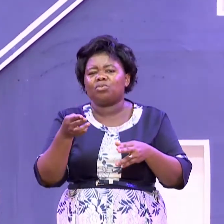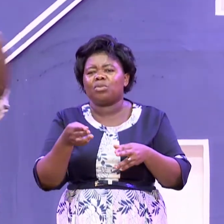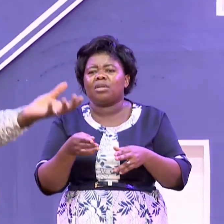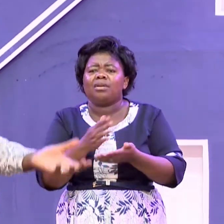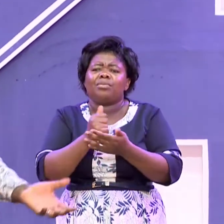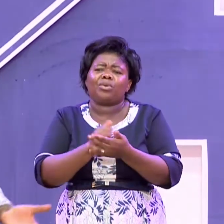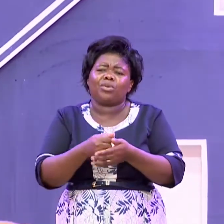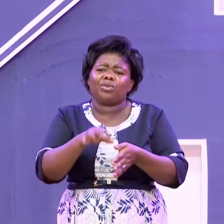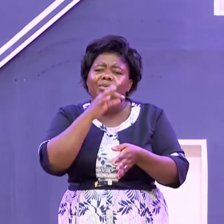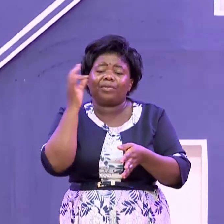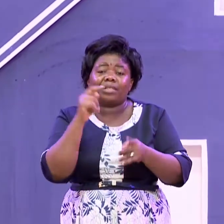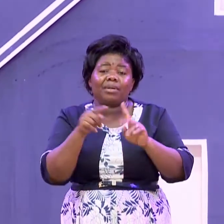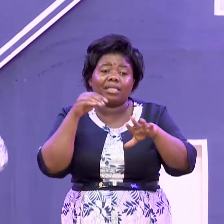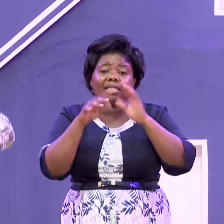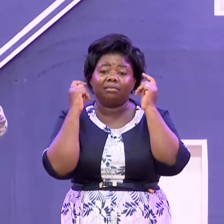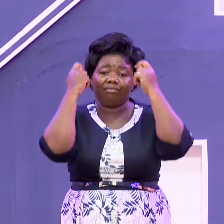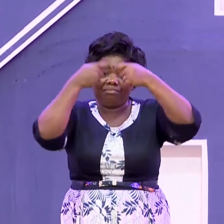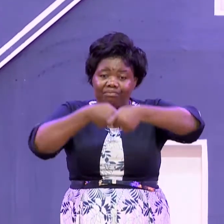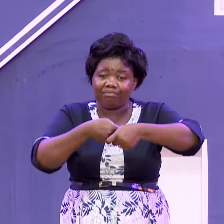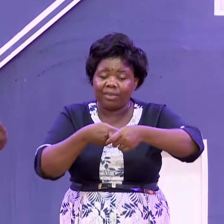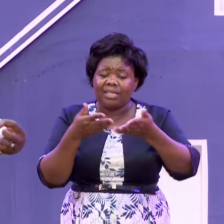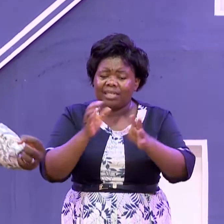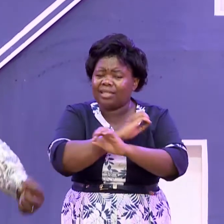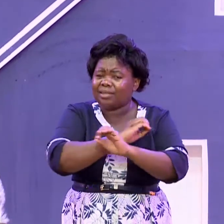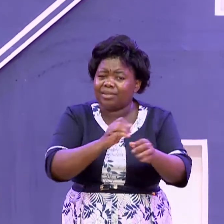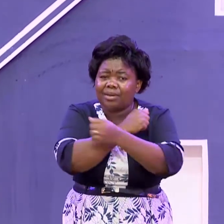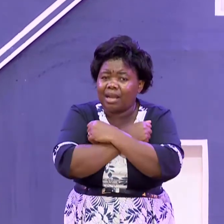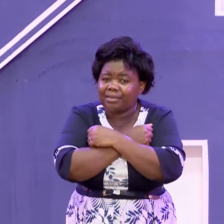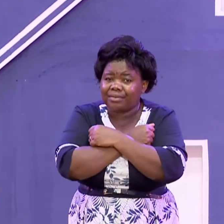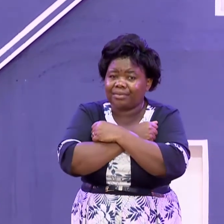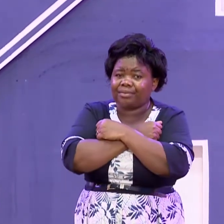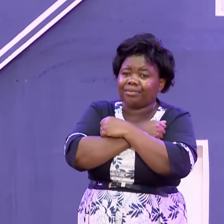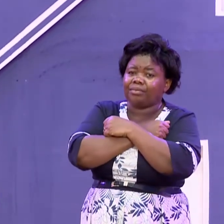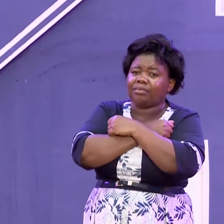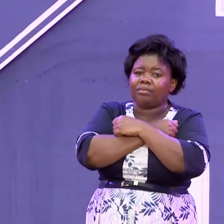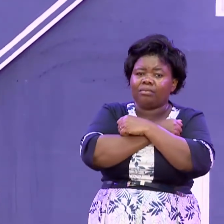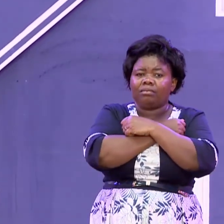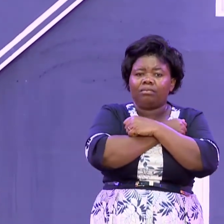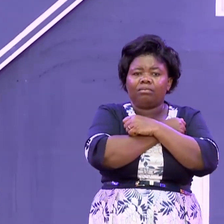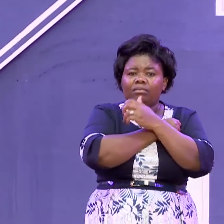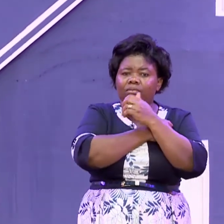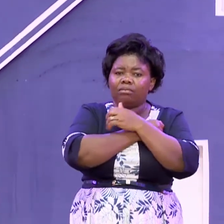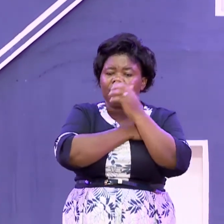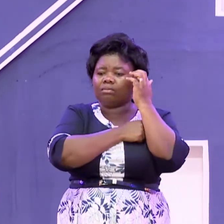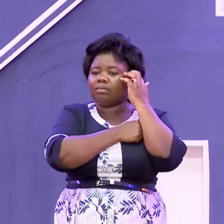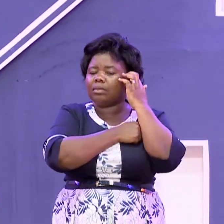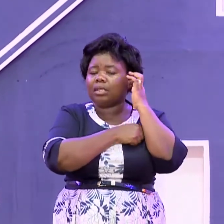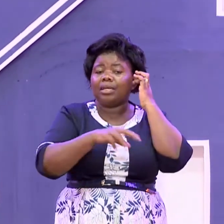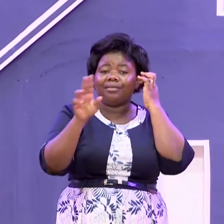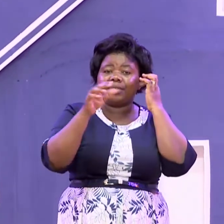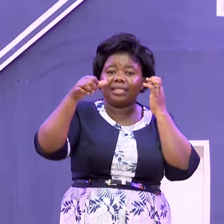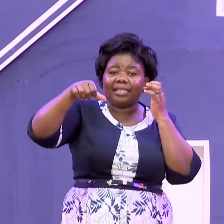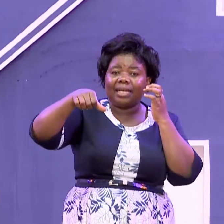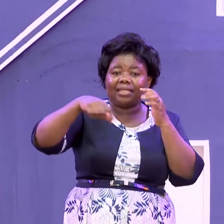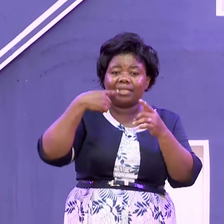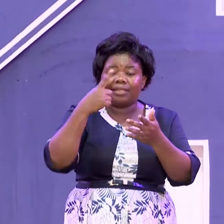bya chinamfusi. Because even the things we are fasting are full of hypocrisy. Tewali kwagala. In verse 9 he says.